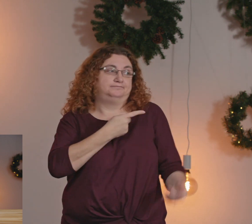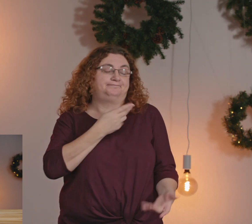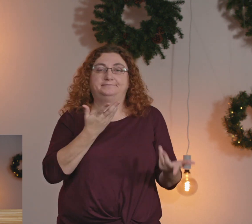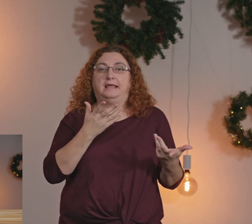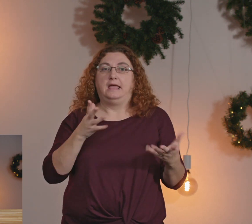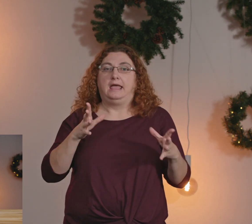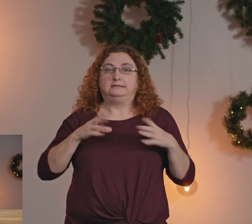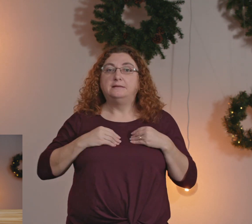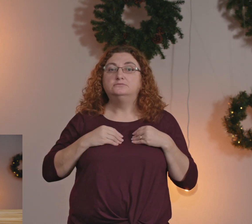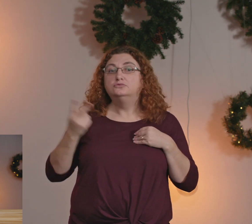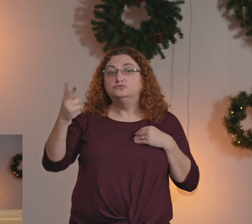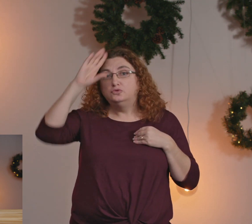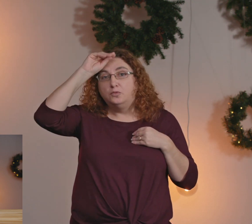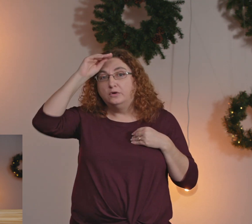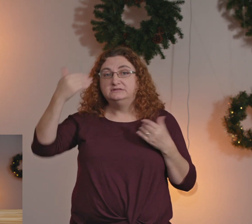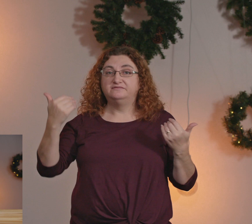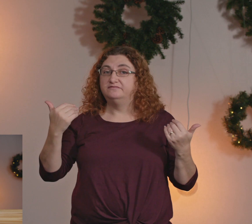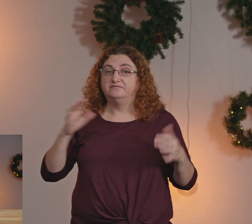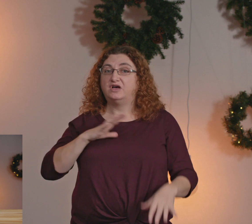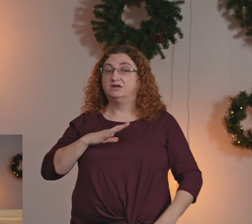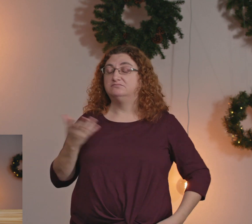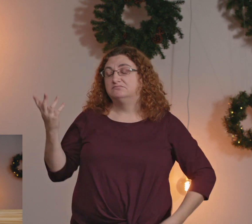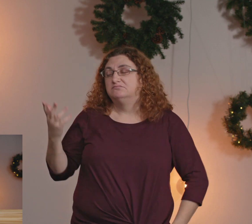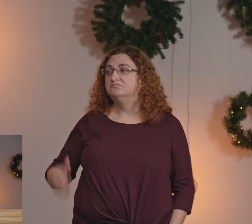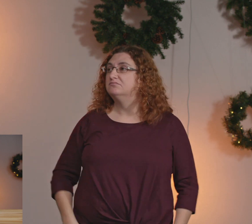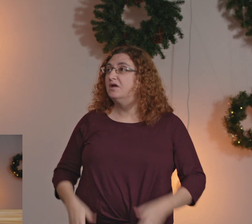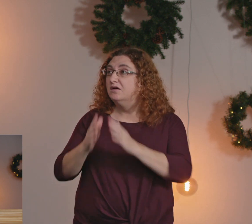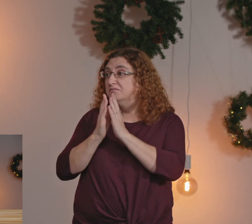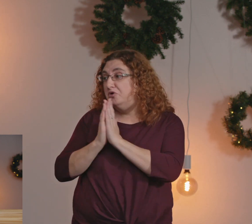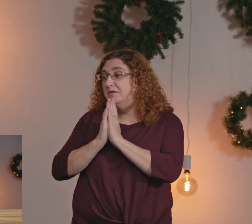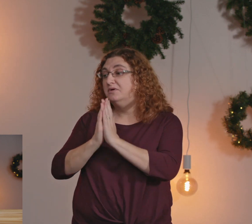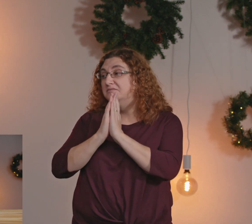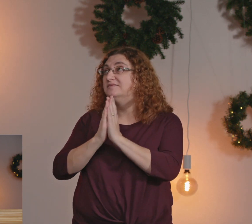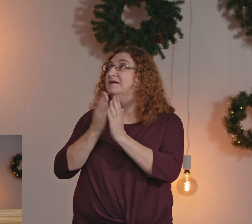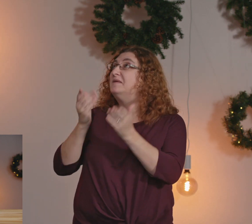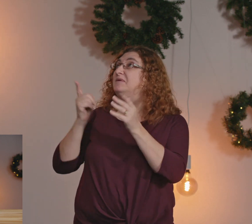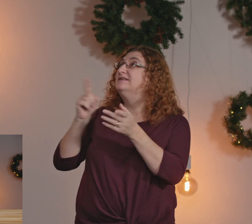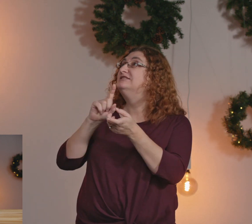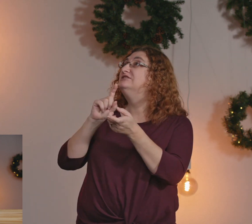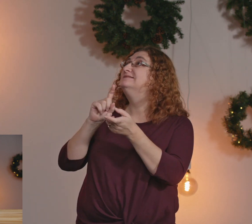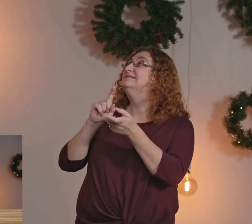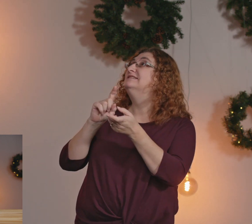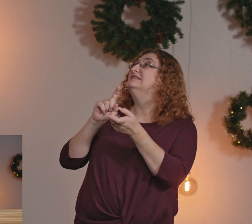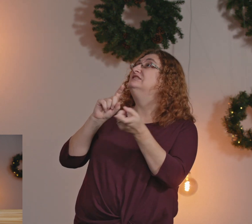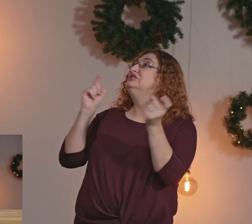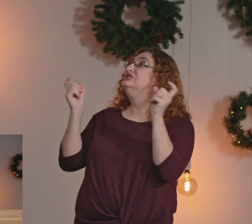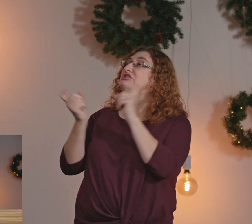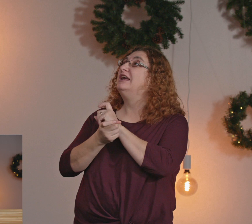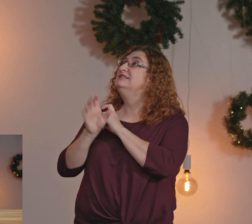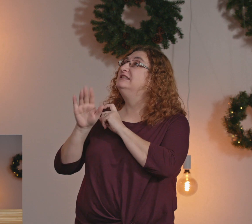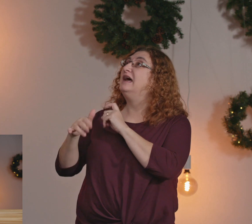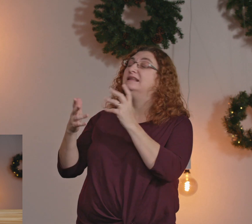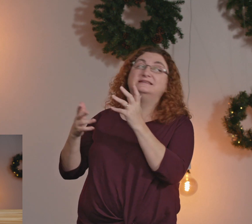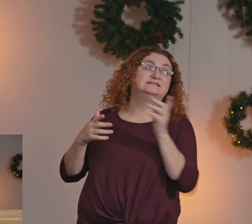have two boys, and that was going to be fine. It was the Lord's hand in our lives. We kept praying about it. Lord, maybe you could change. You changed Hannah. You gave Zechariah's